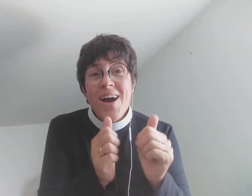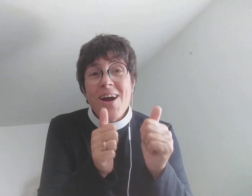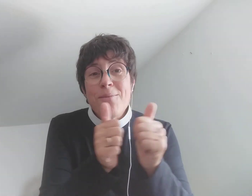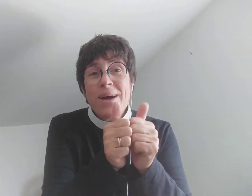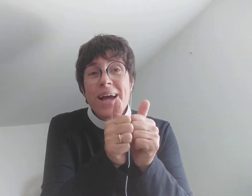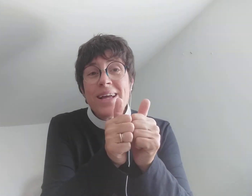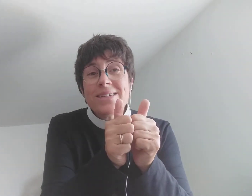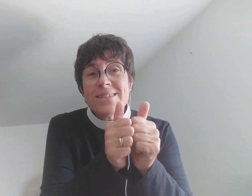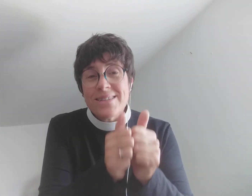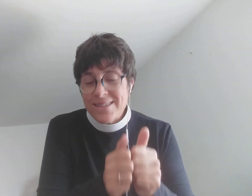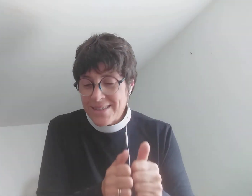Amen.